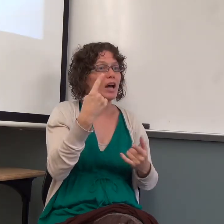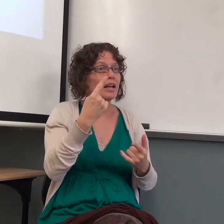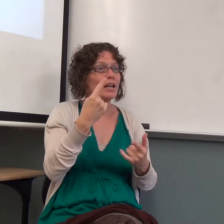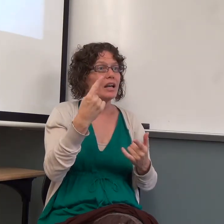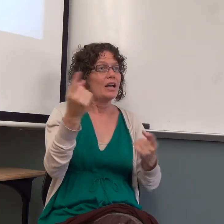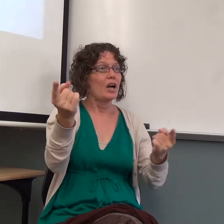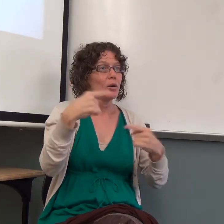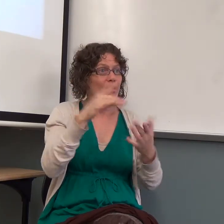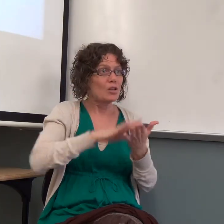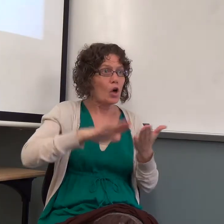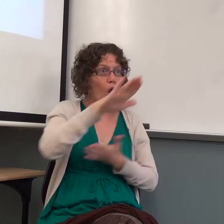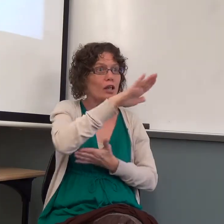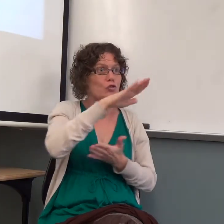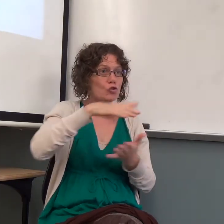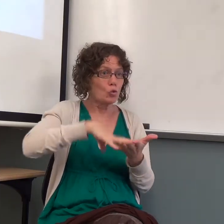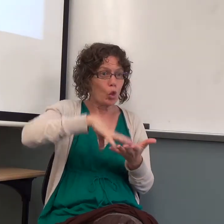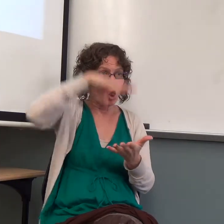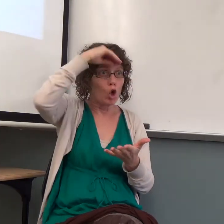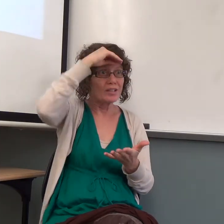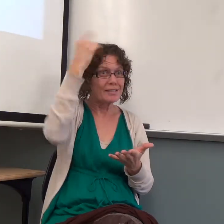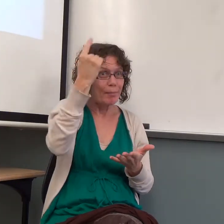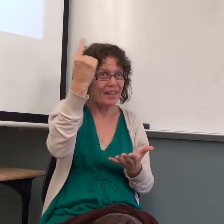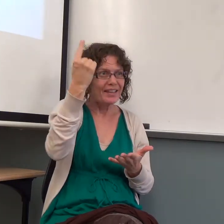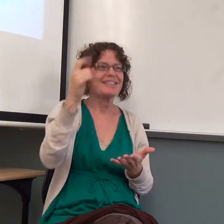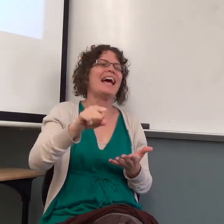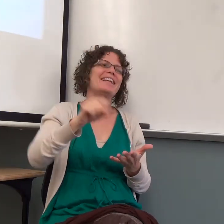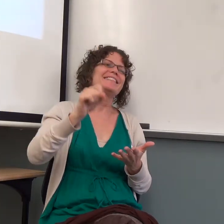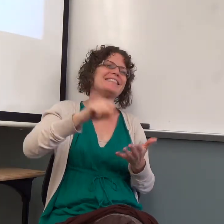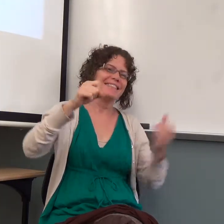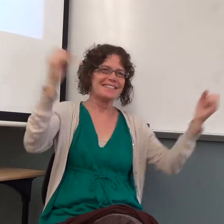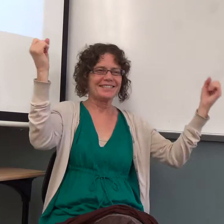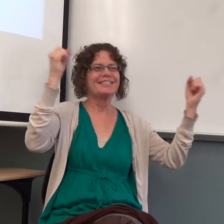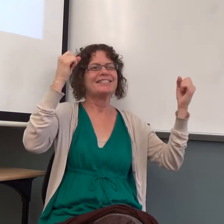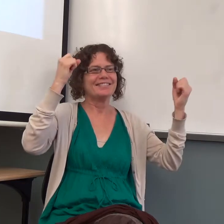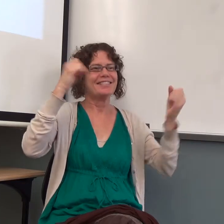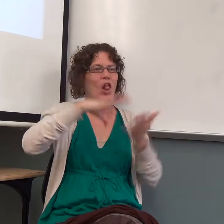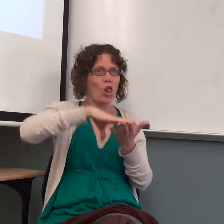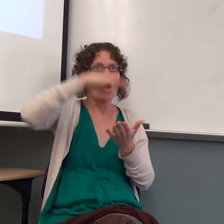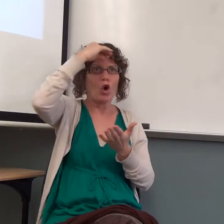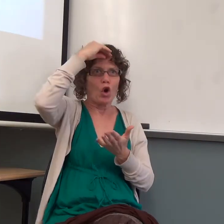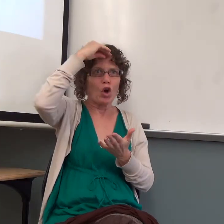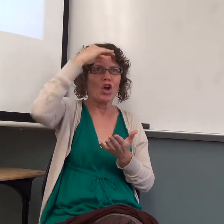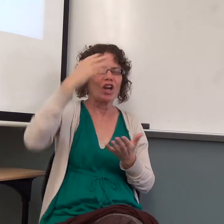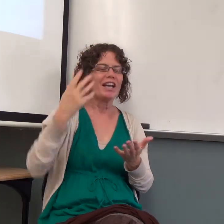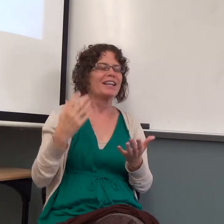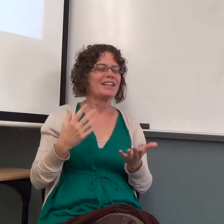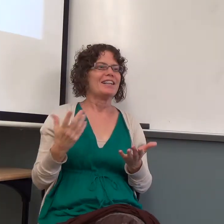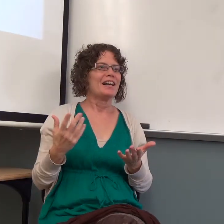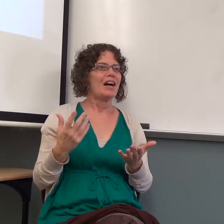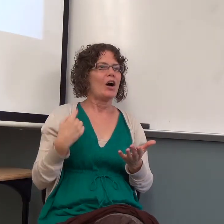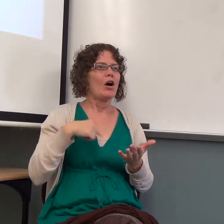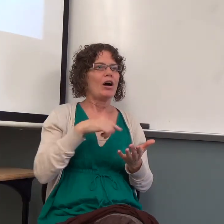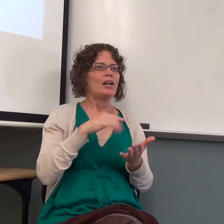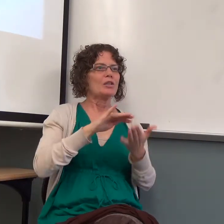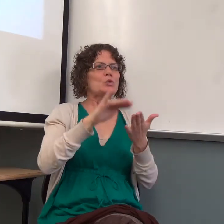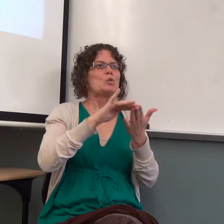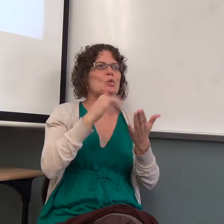something? Yes. Aha, good. All right, good. Now, when I say actually, because we do get very focused, sorry, Sam. We do get